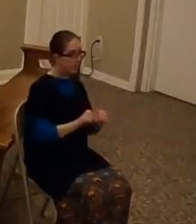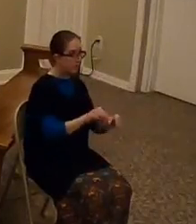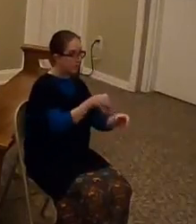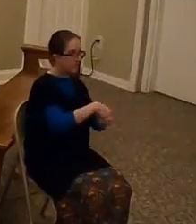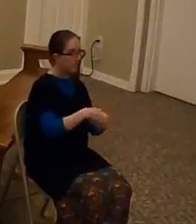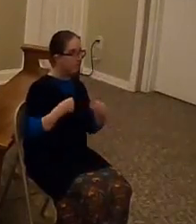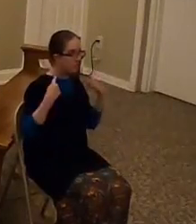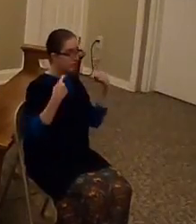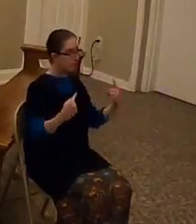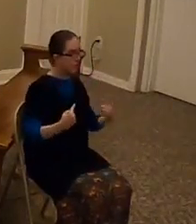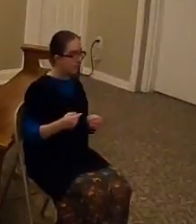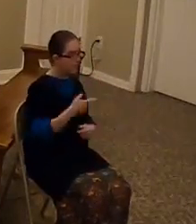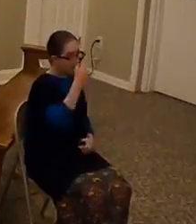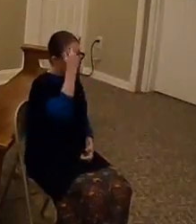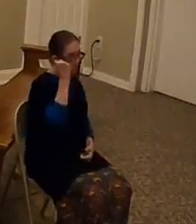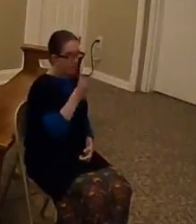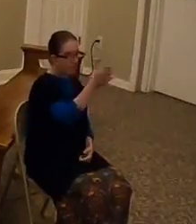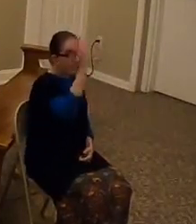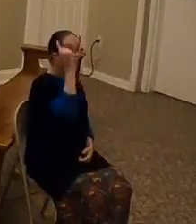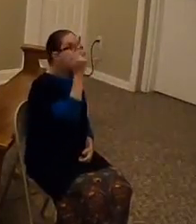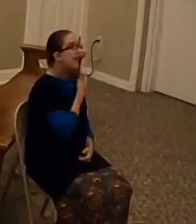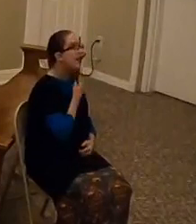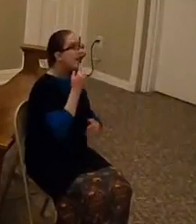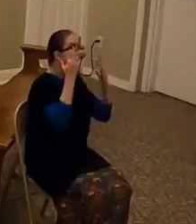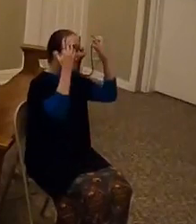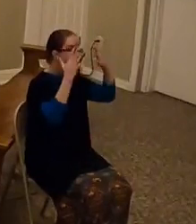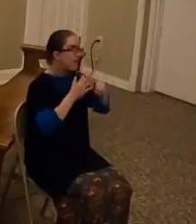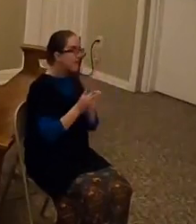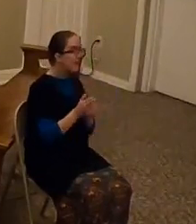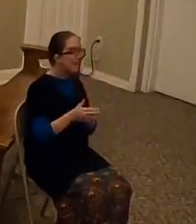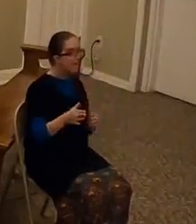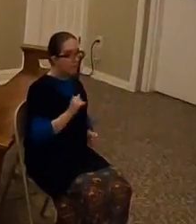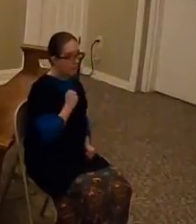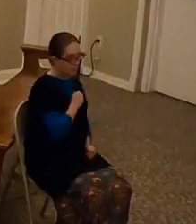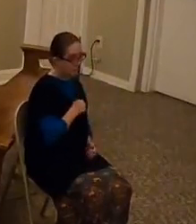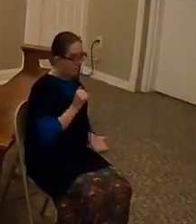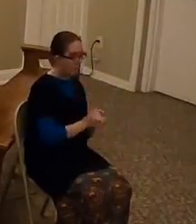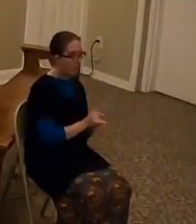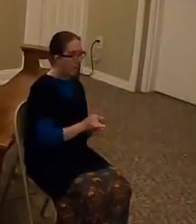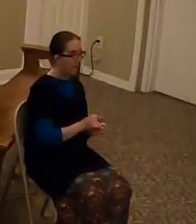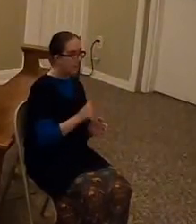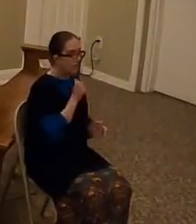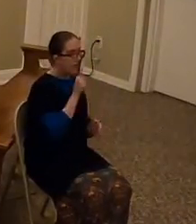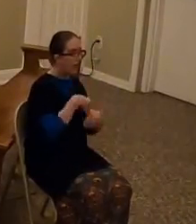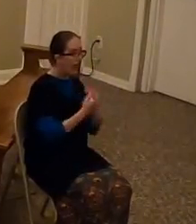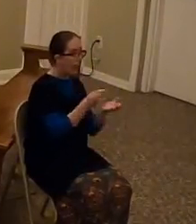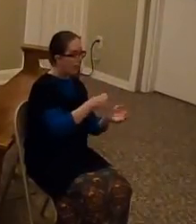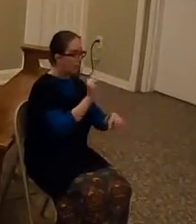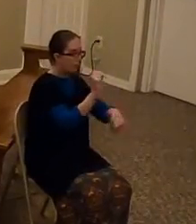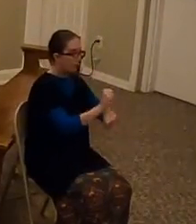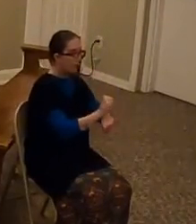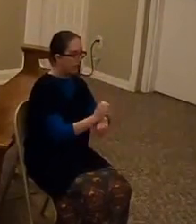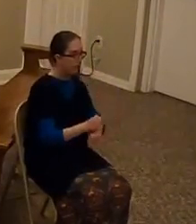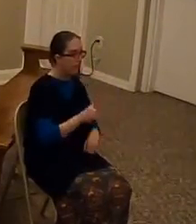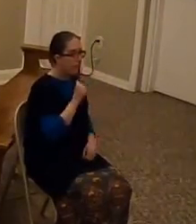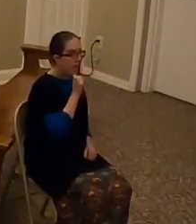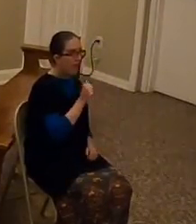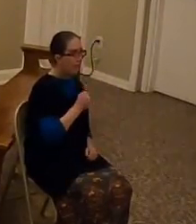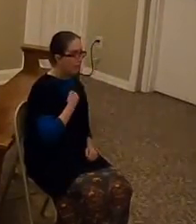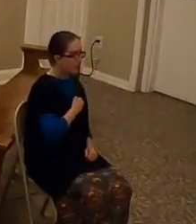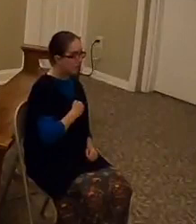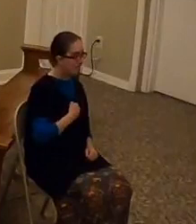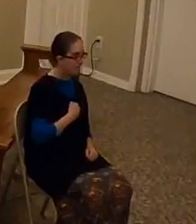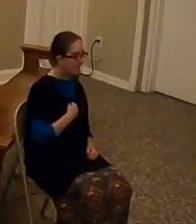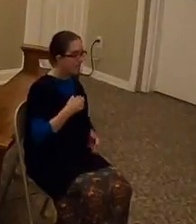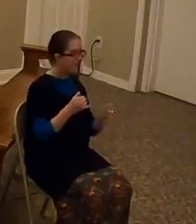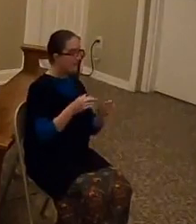in sin. Because God's grace covers everything. I'm sorry. That is not the way this works. I'm not really sorry. I'm